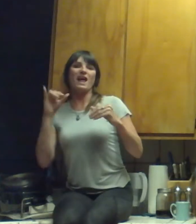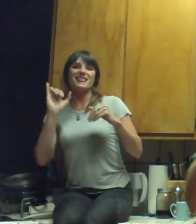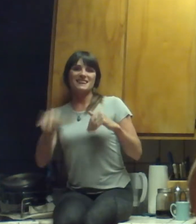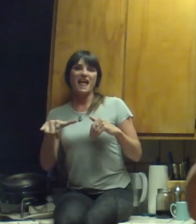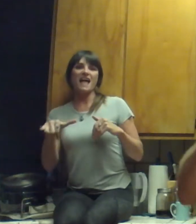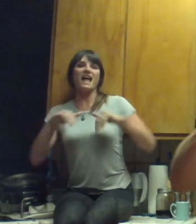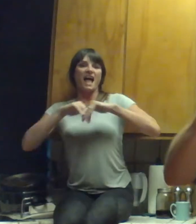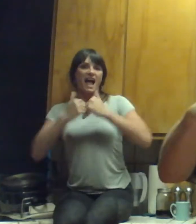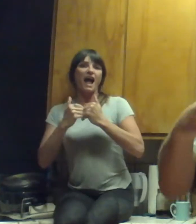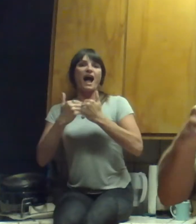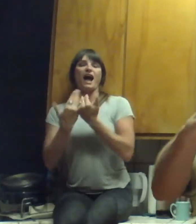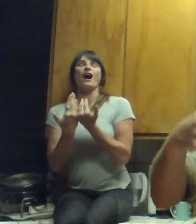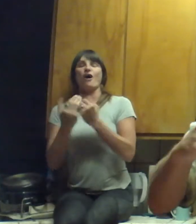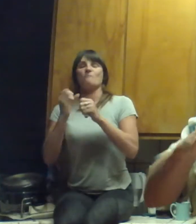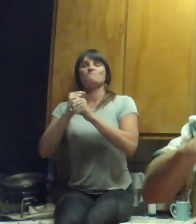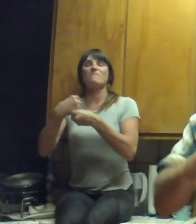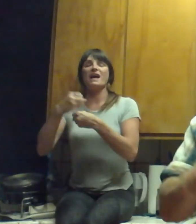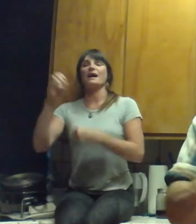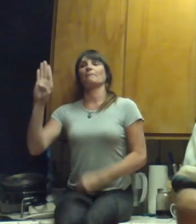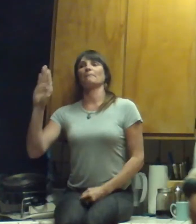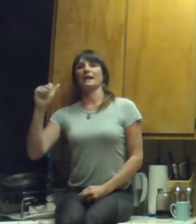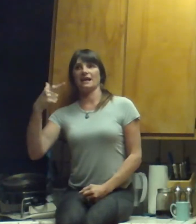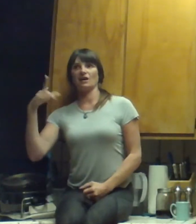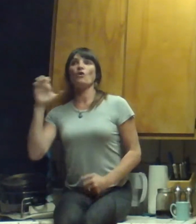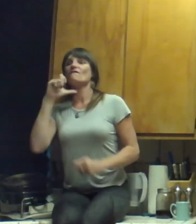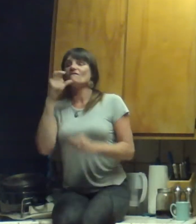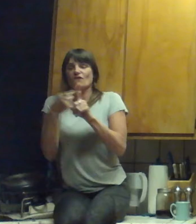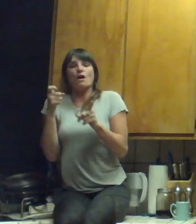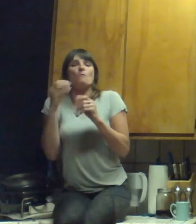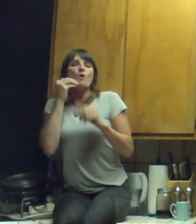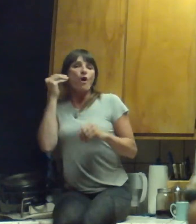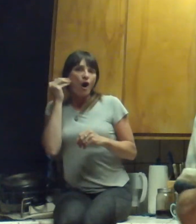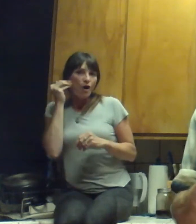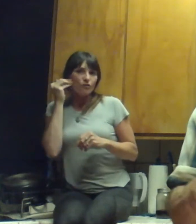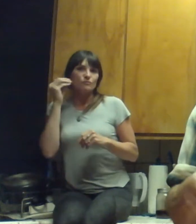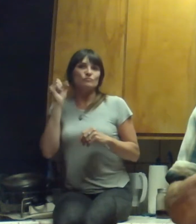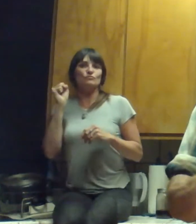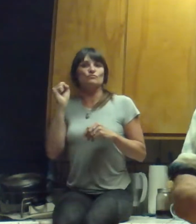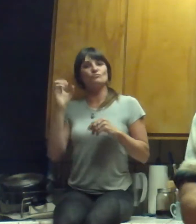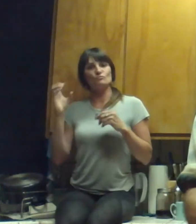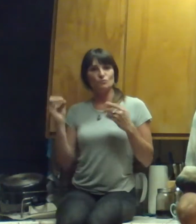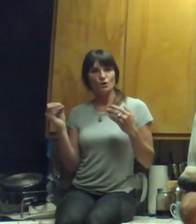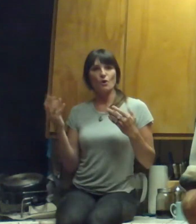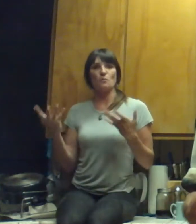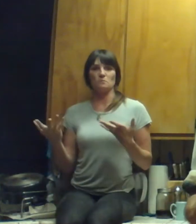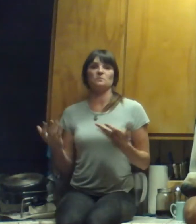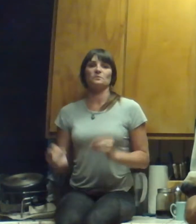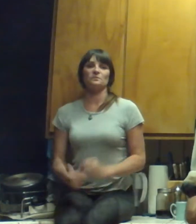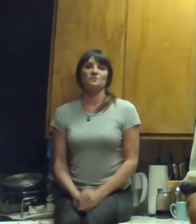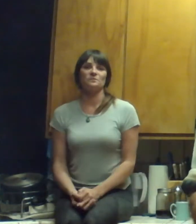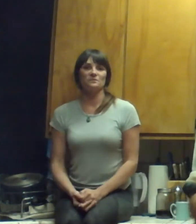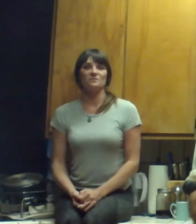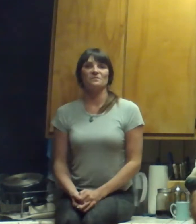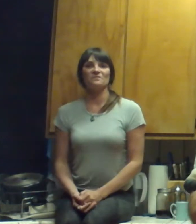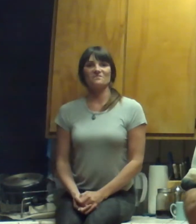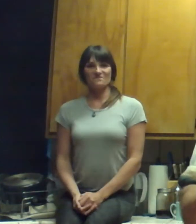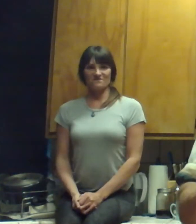The little inconsistencies is what makes it homemade, I say. Or maybe I'm just